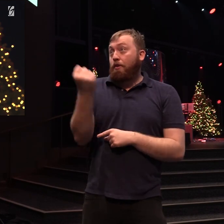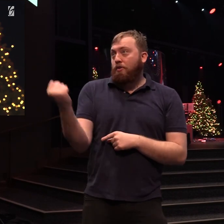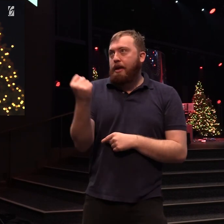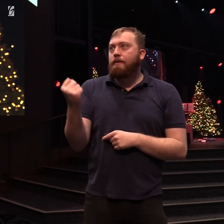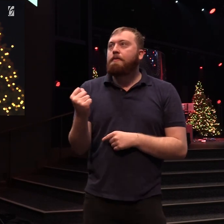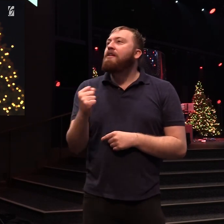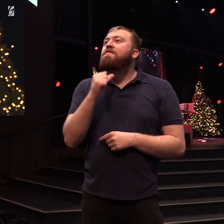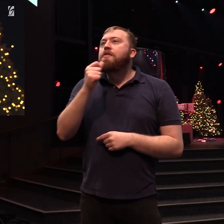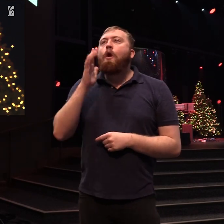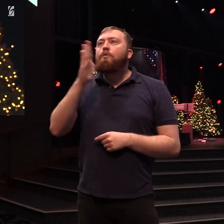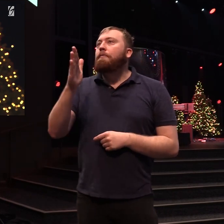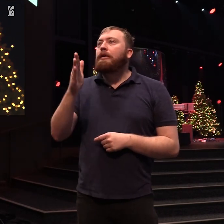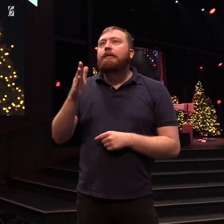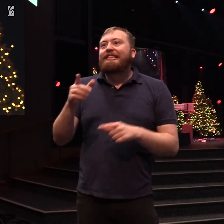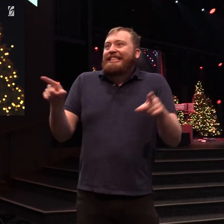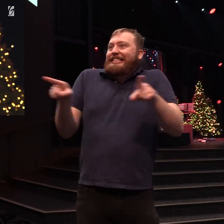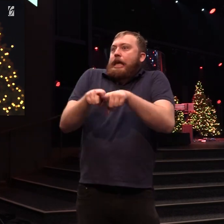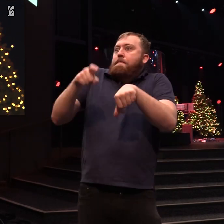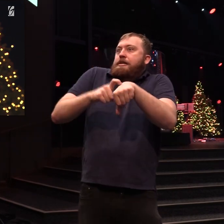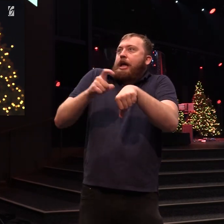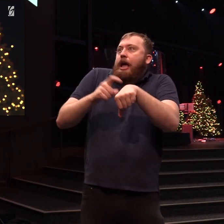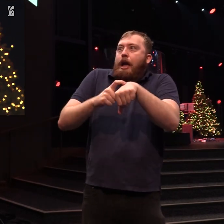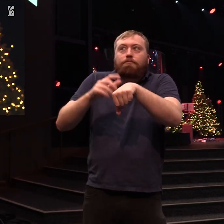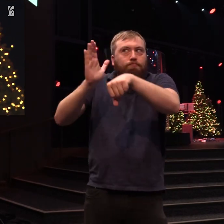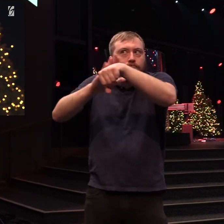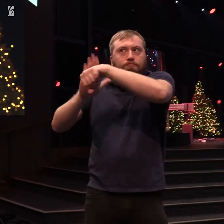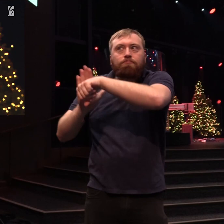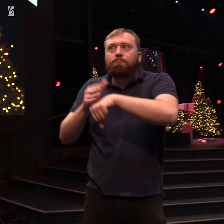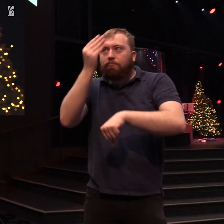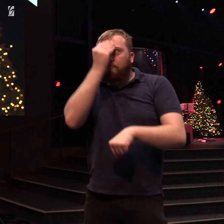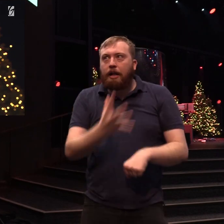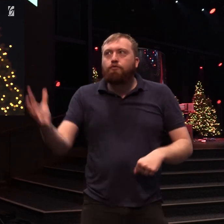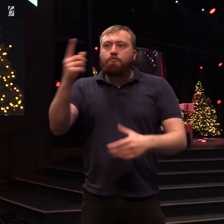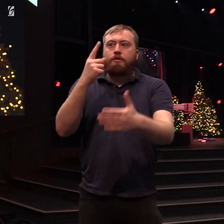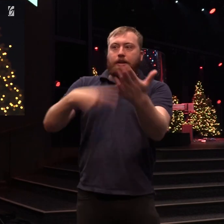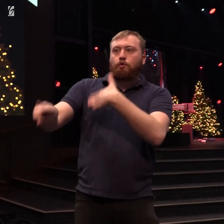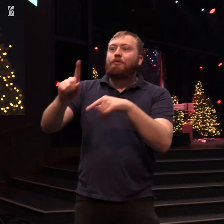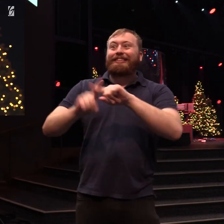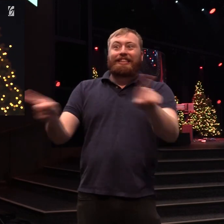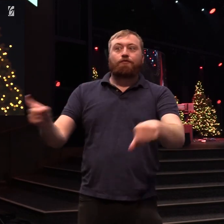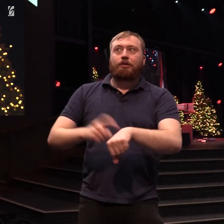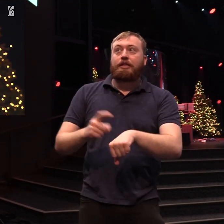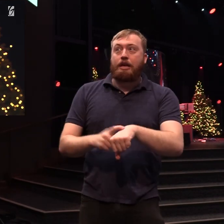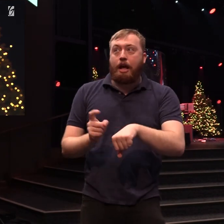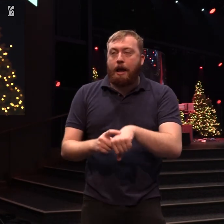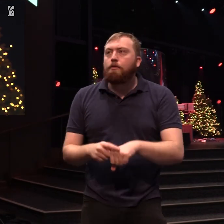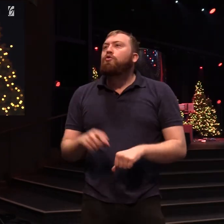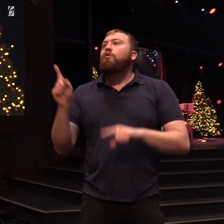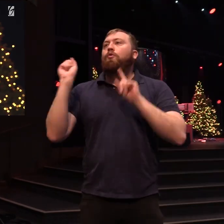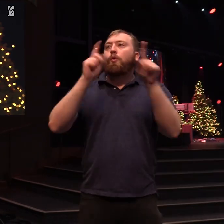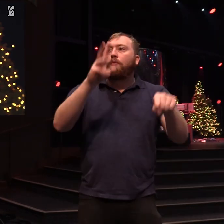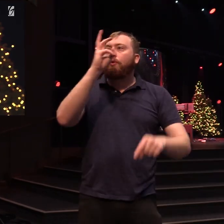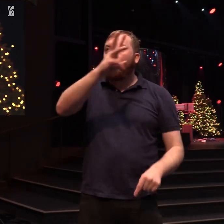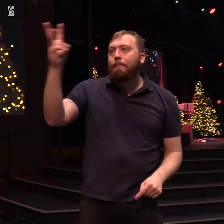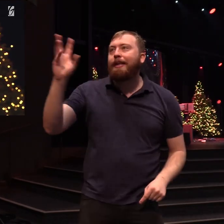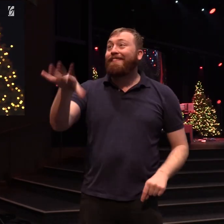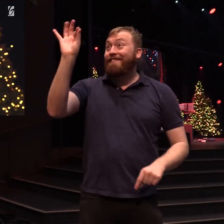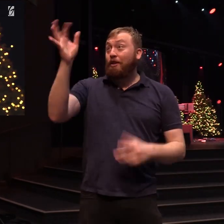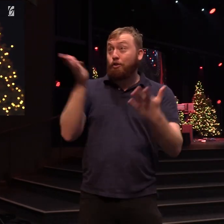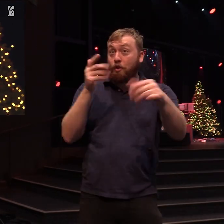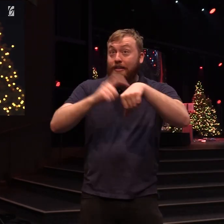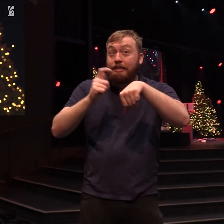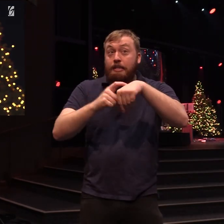same time next week. So I'm trying to give you forewarning to go online, find a service time, and if you'd like to